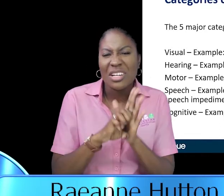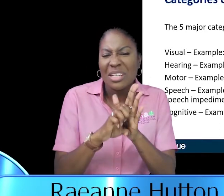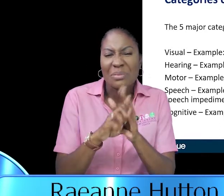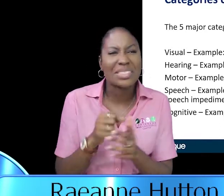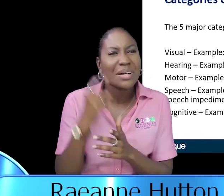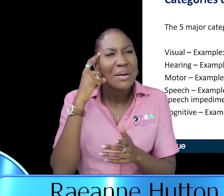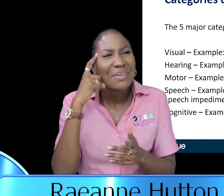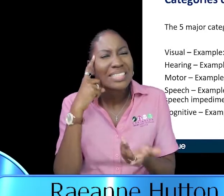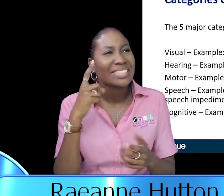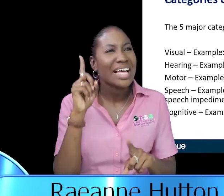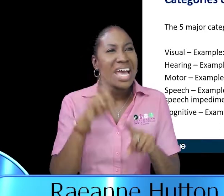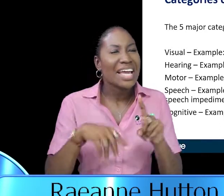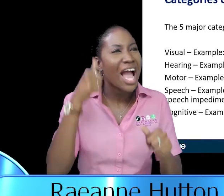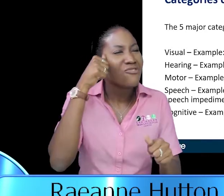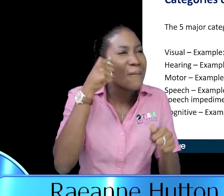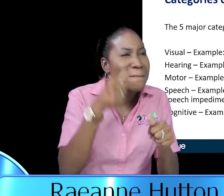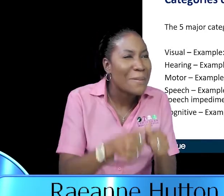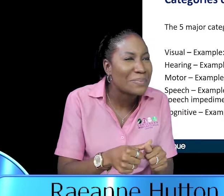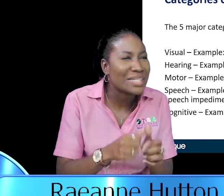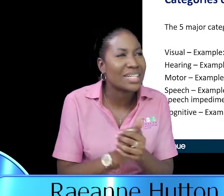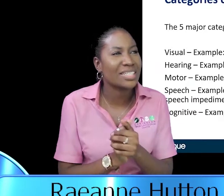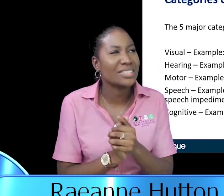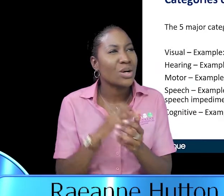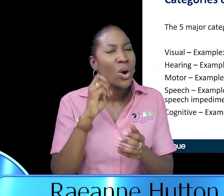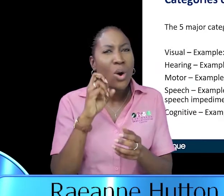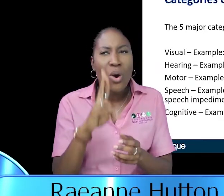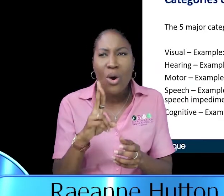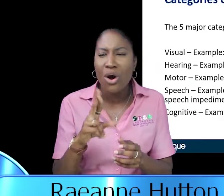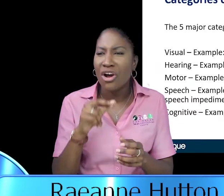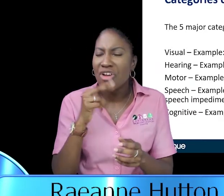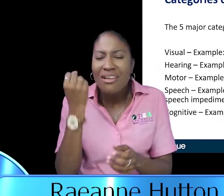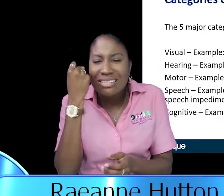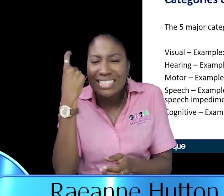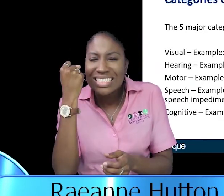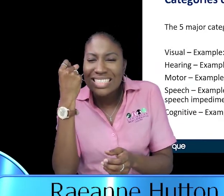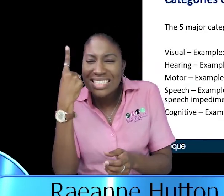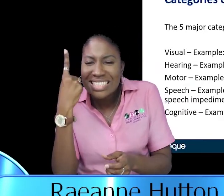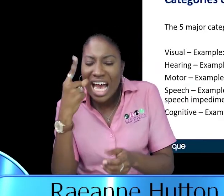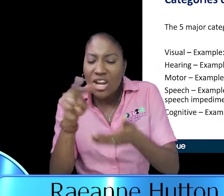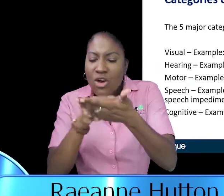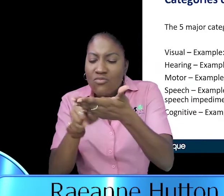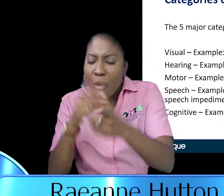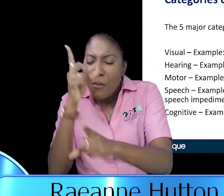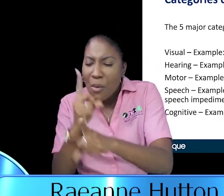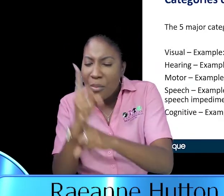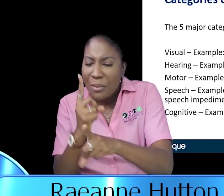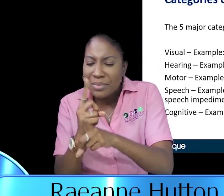have trouble remembering things, have trouble processing text, so